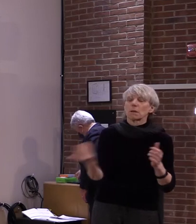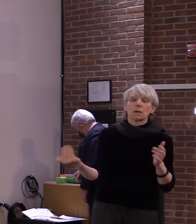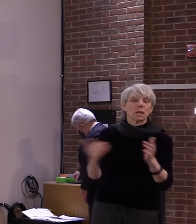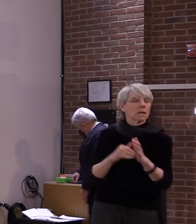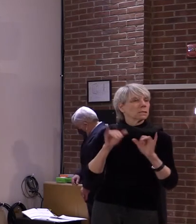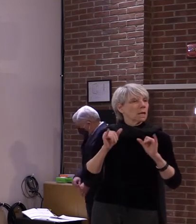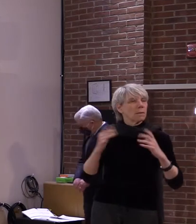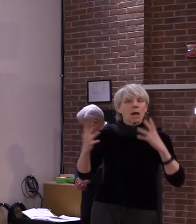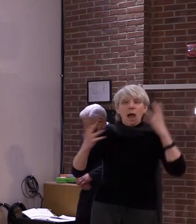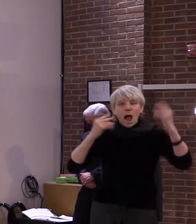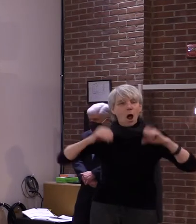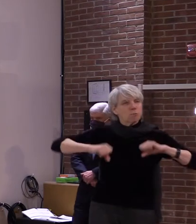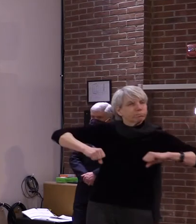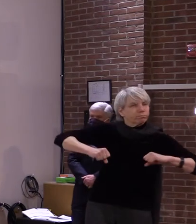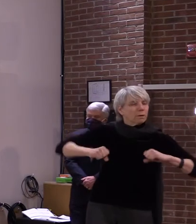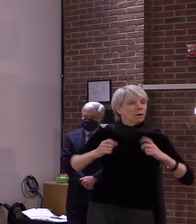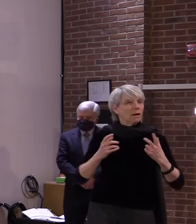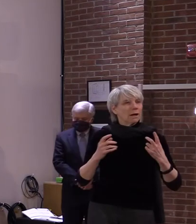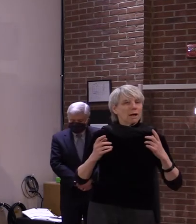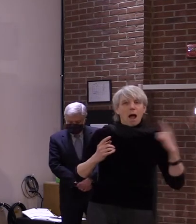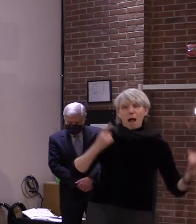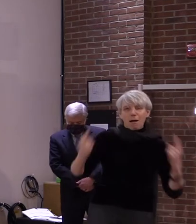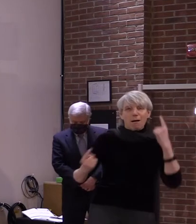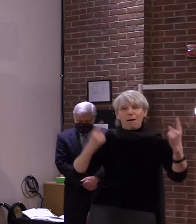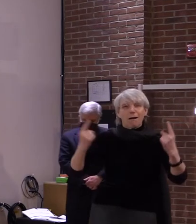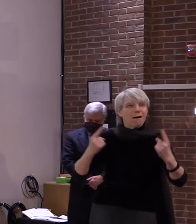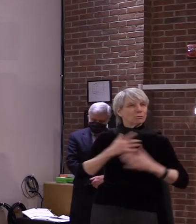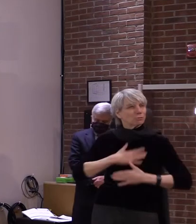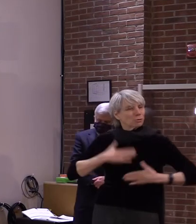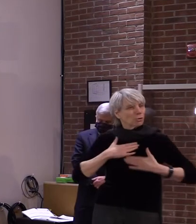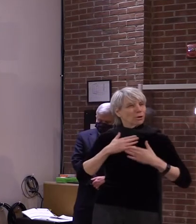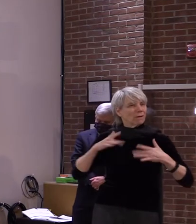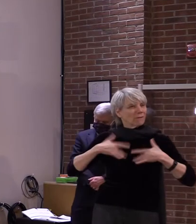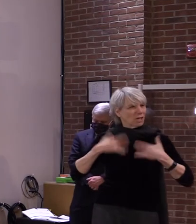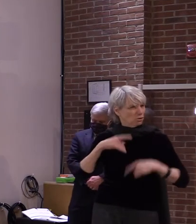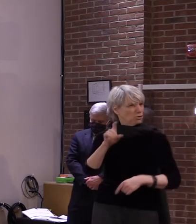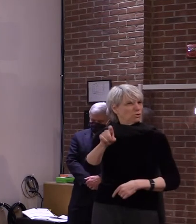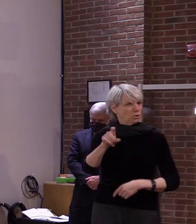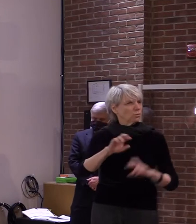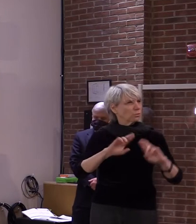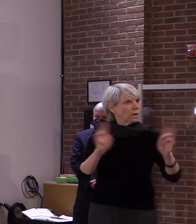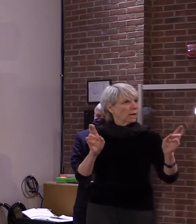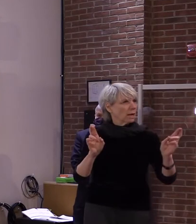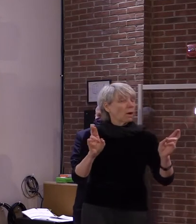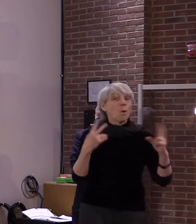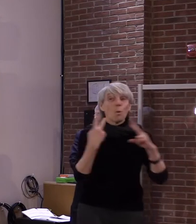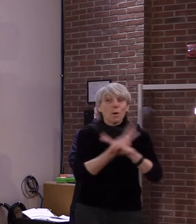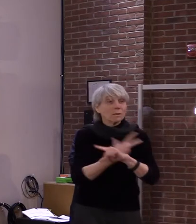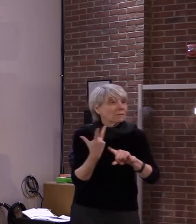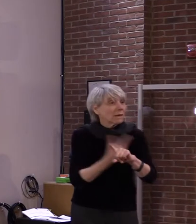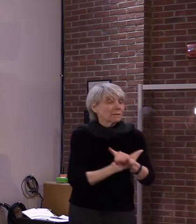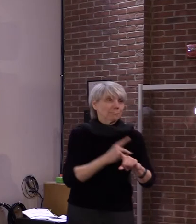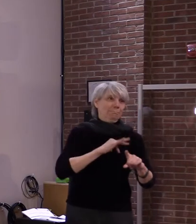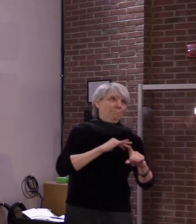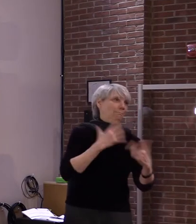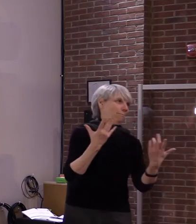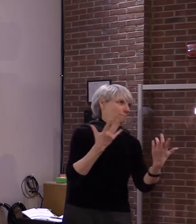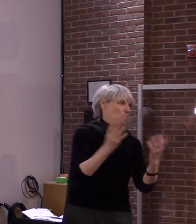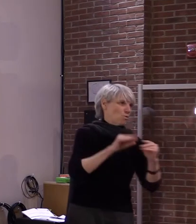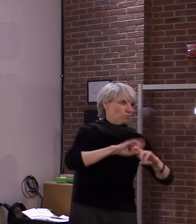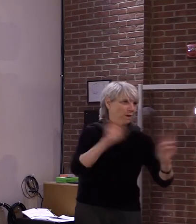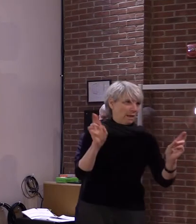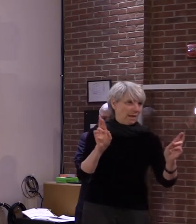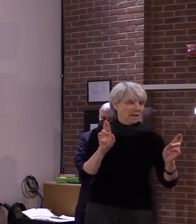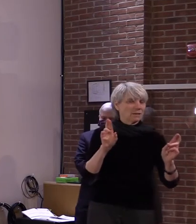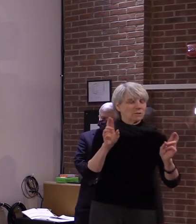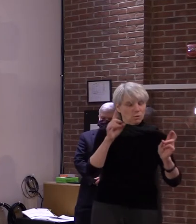this year and uh and we'll be able to do more especially with the with the vaccine that we have so i have a great amount of